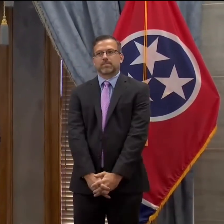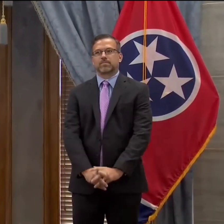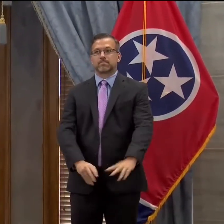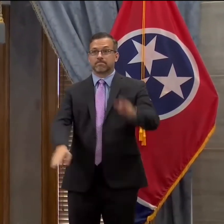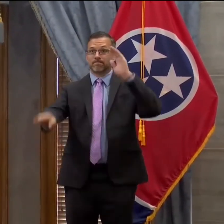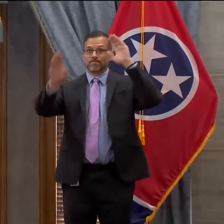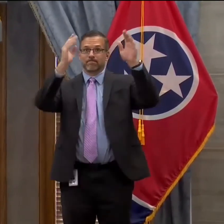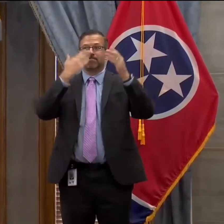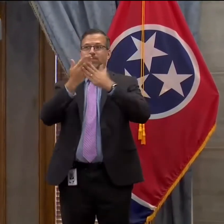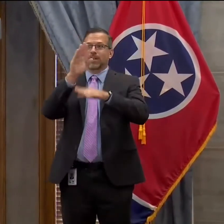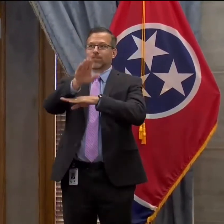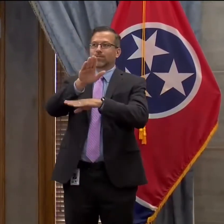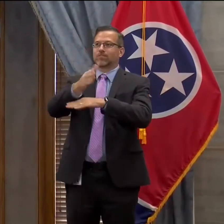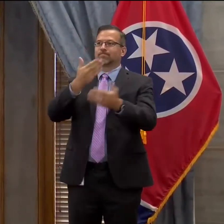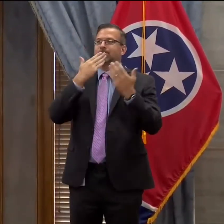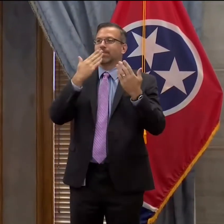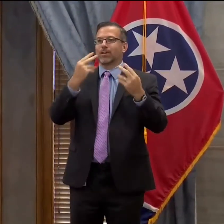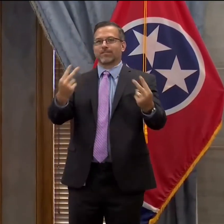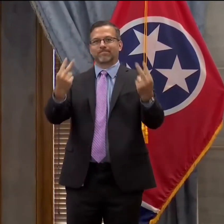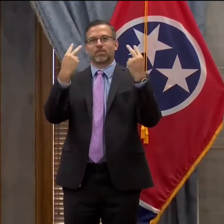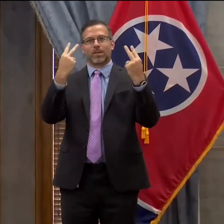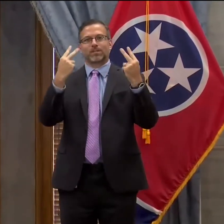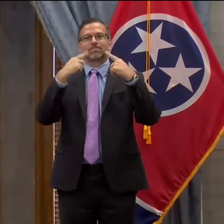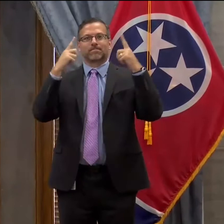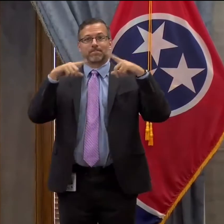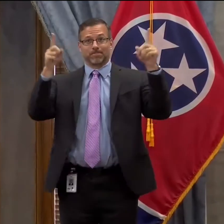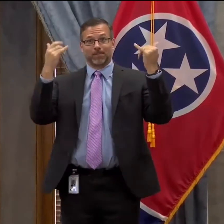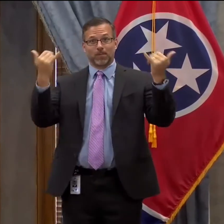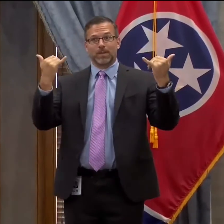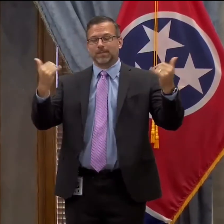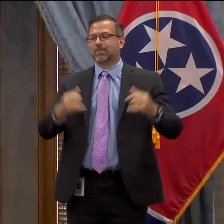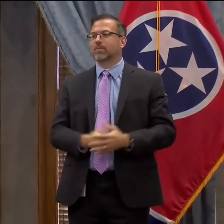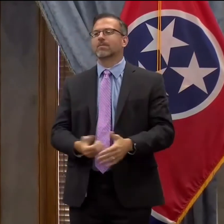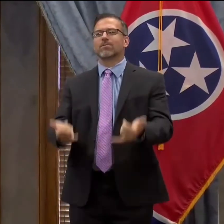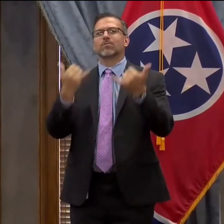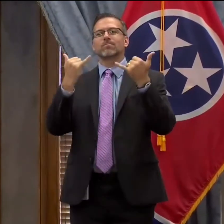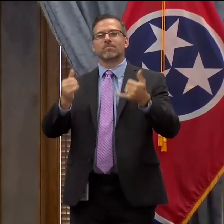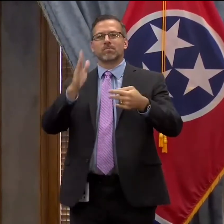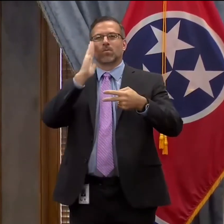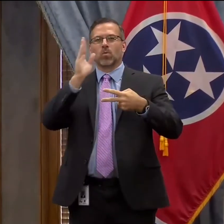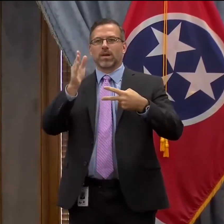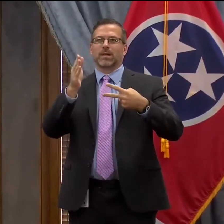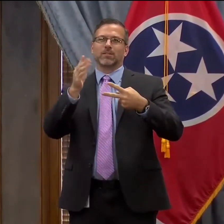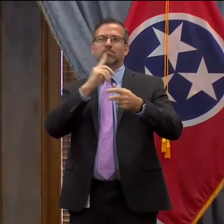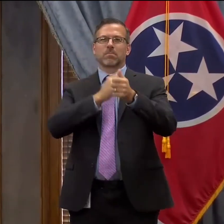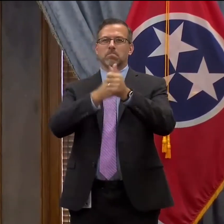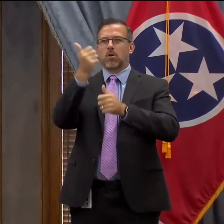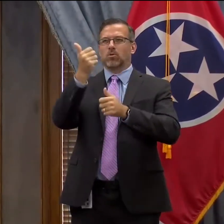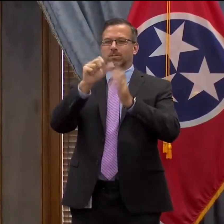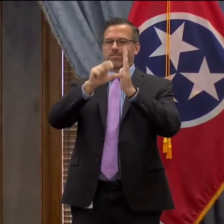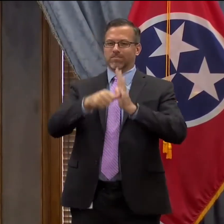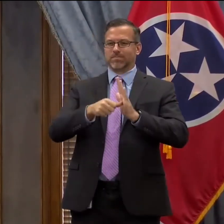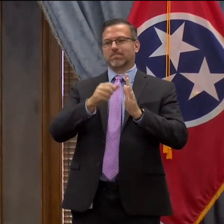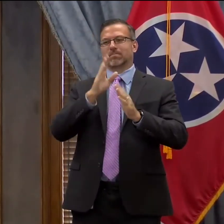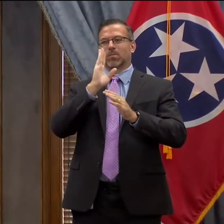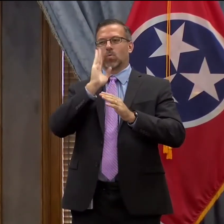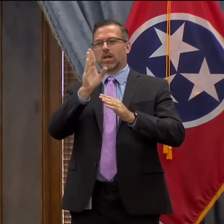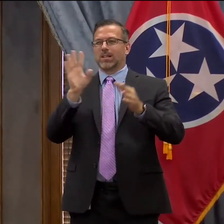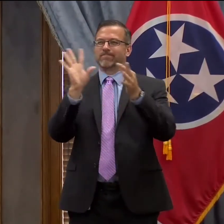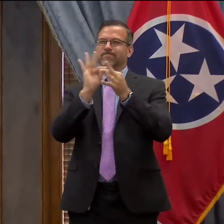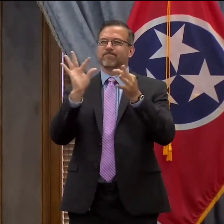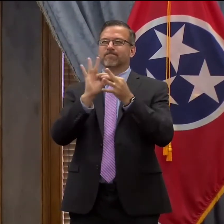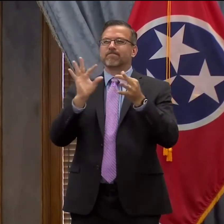Good afternoon. Thank you for joining us for our briefing today. Today we will be talking, for the most part, in my comments about